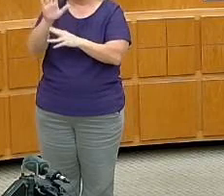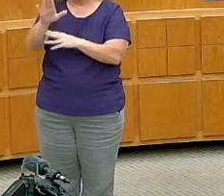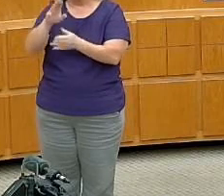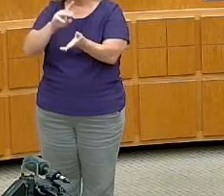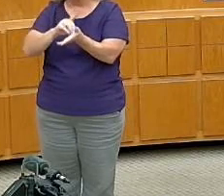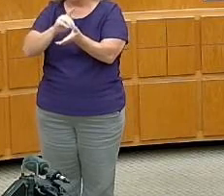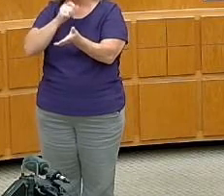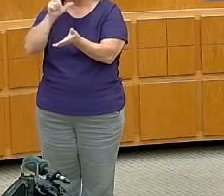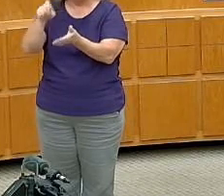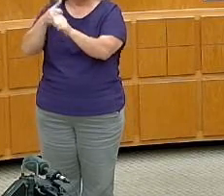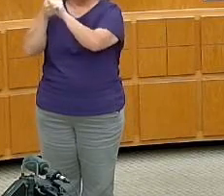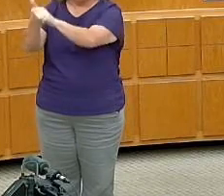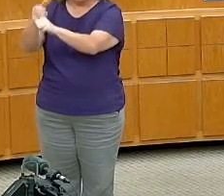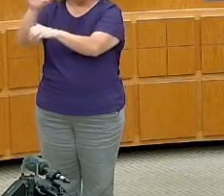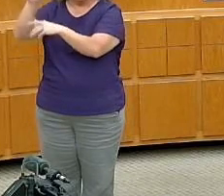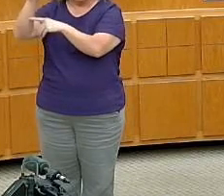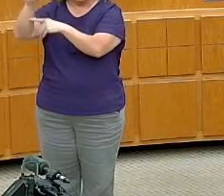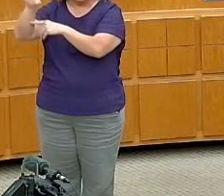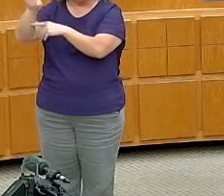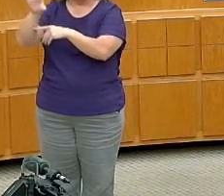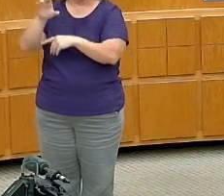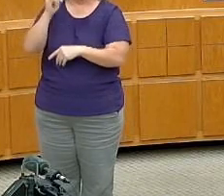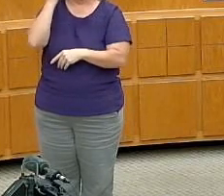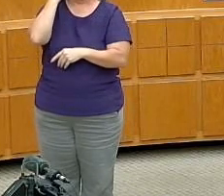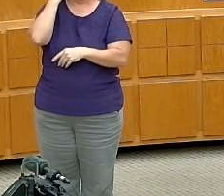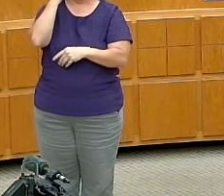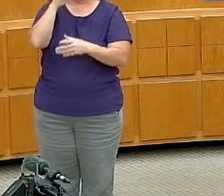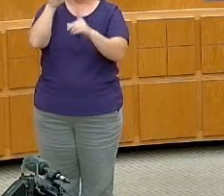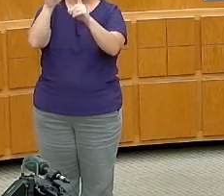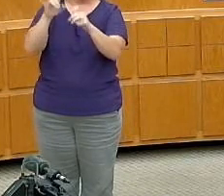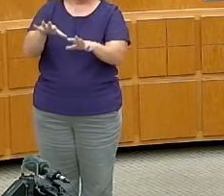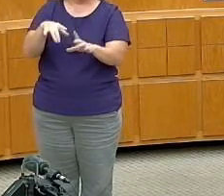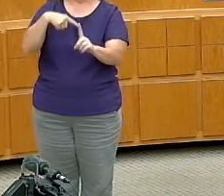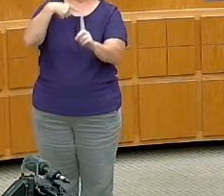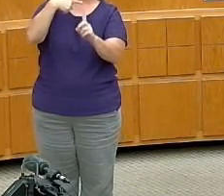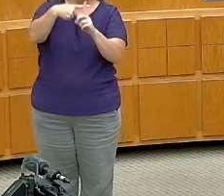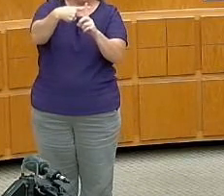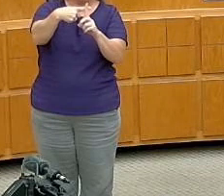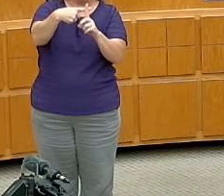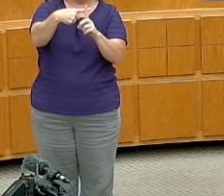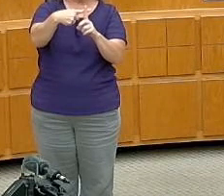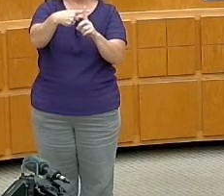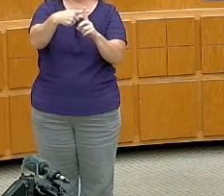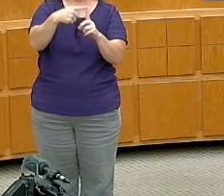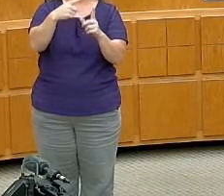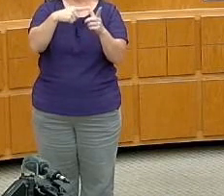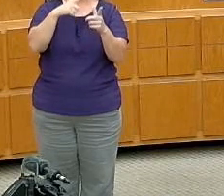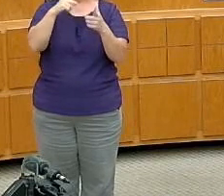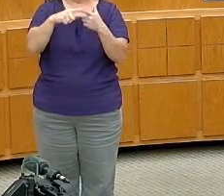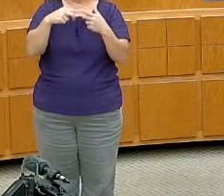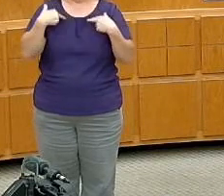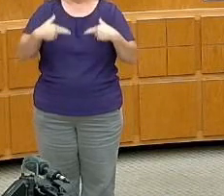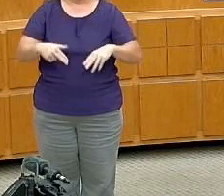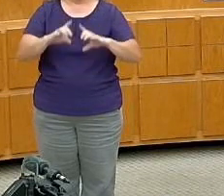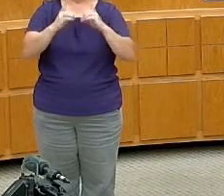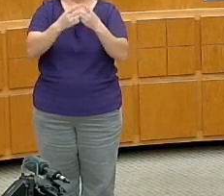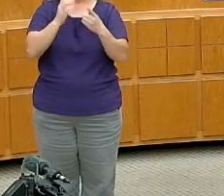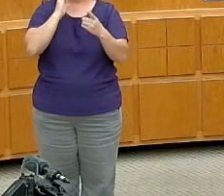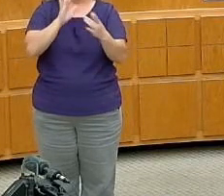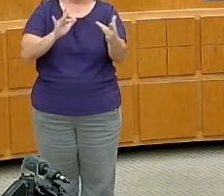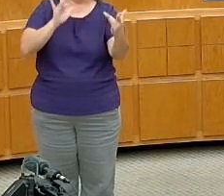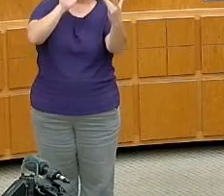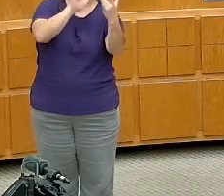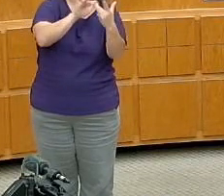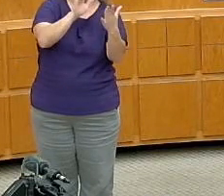test comes back positive, whether it is federally approved or medically necessary, the health district will contact the individual and